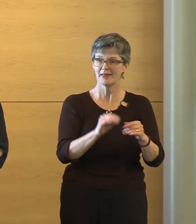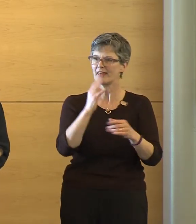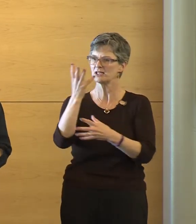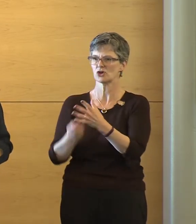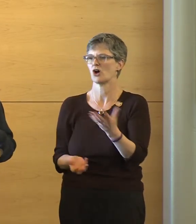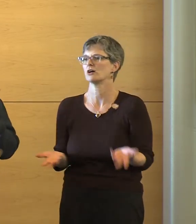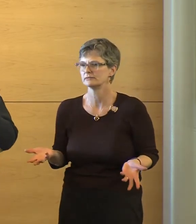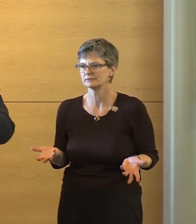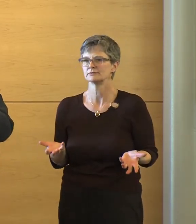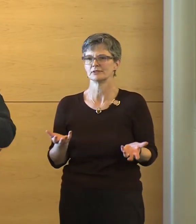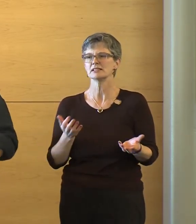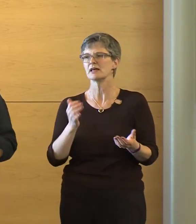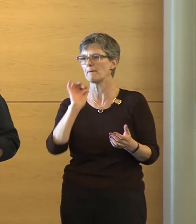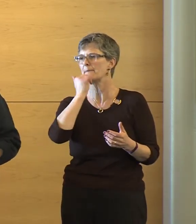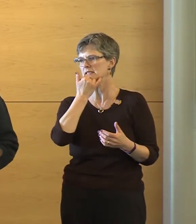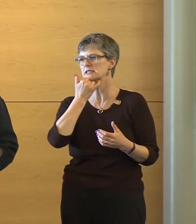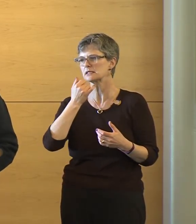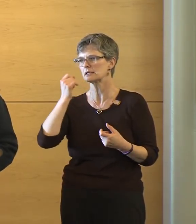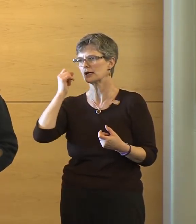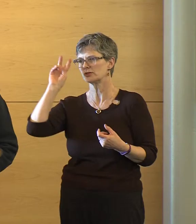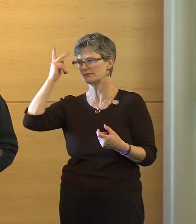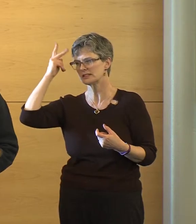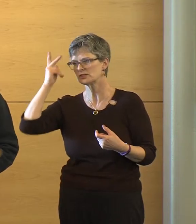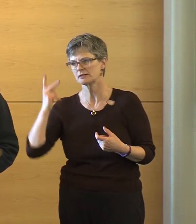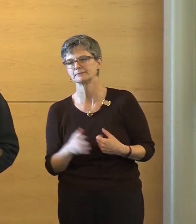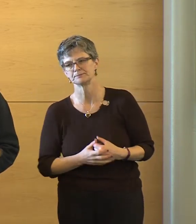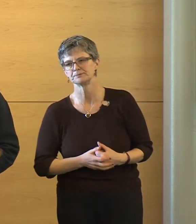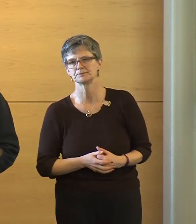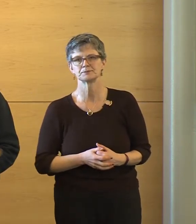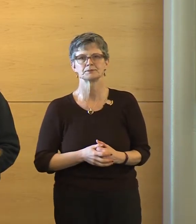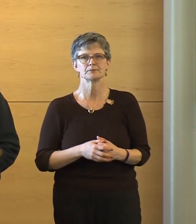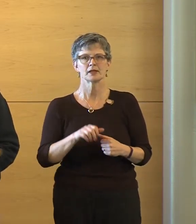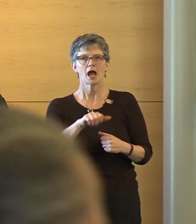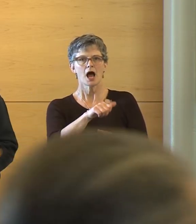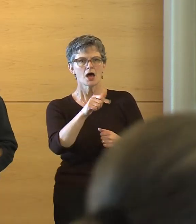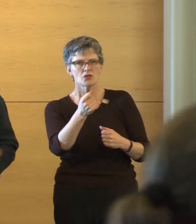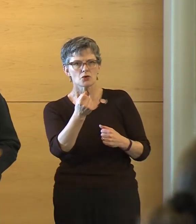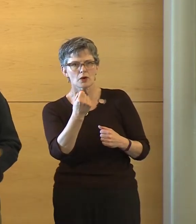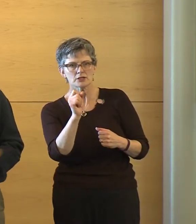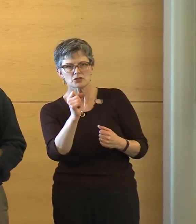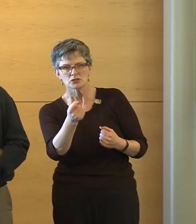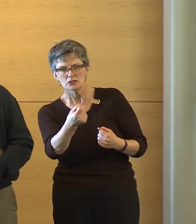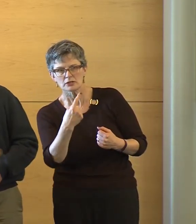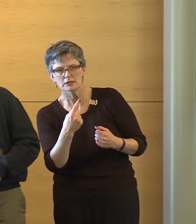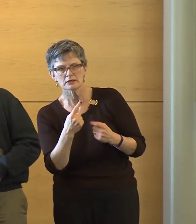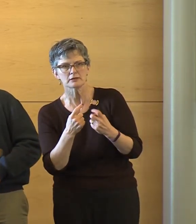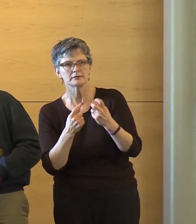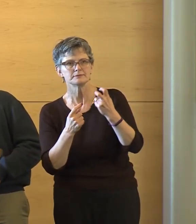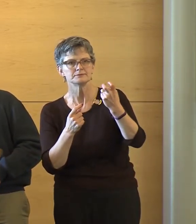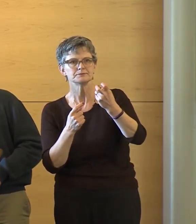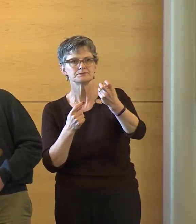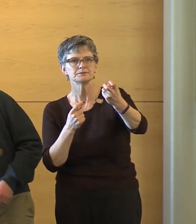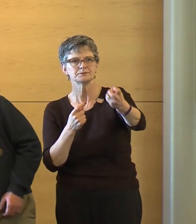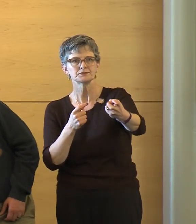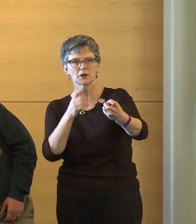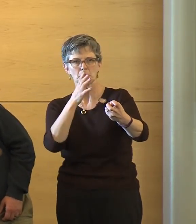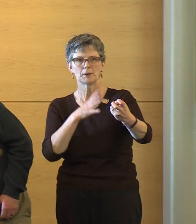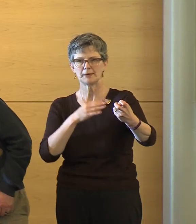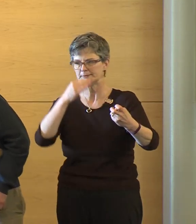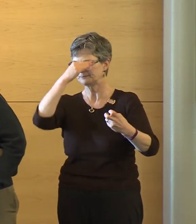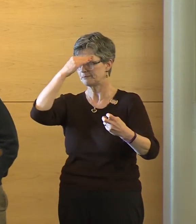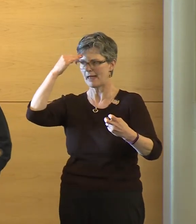that any, you know, that has to be a manual process. People have to understand that they need to do that, and they need to do that. So, yeah, there